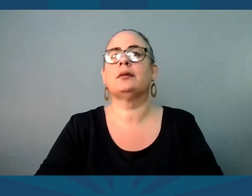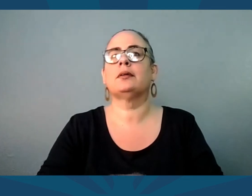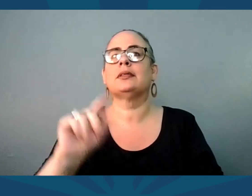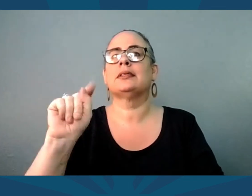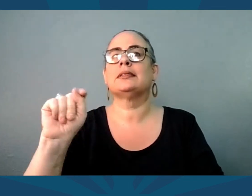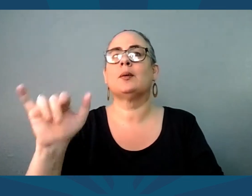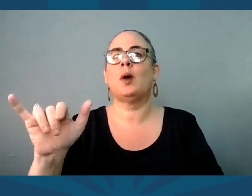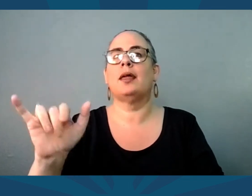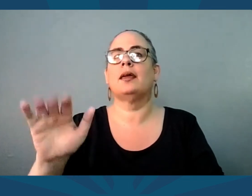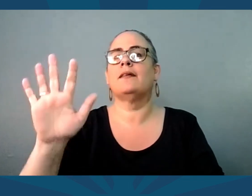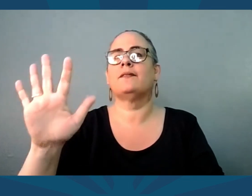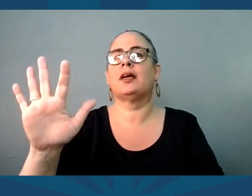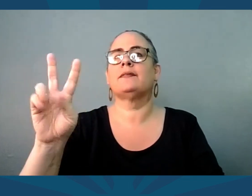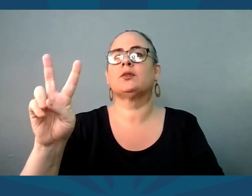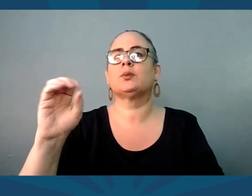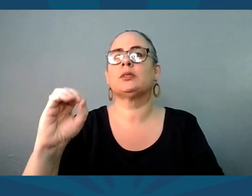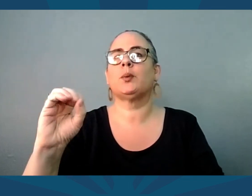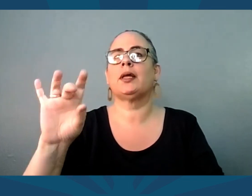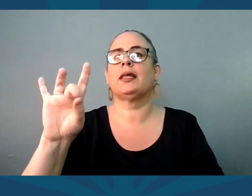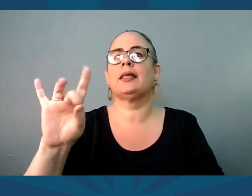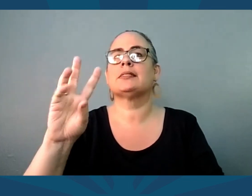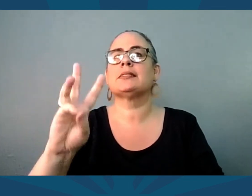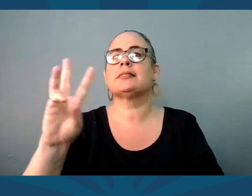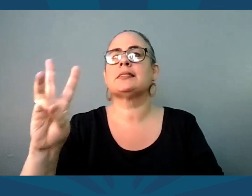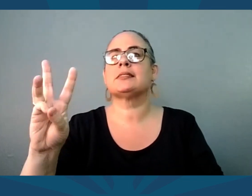520-866-6830. TTY